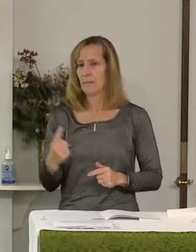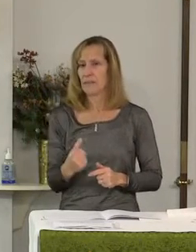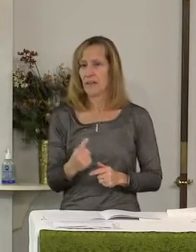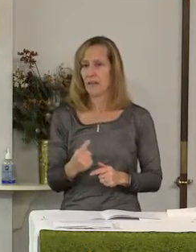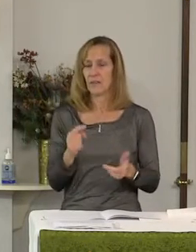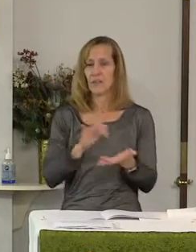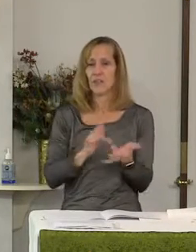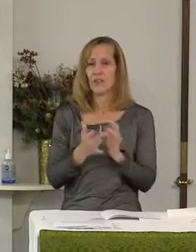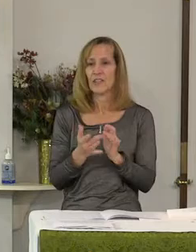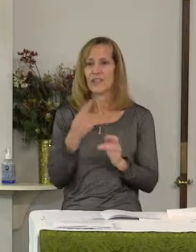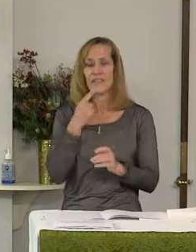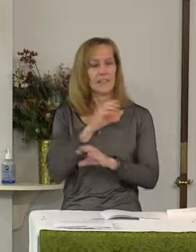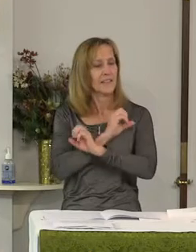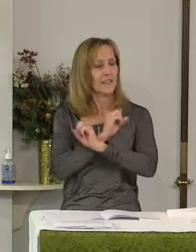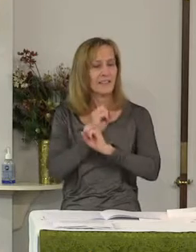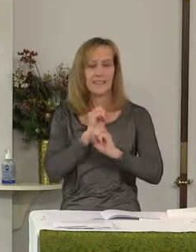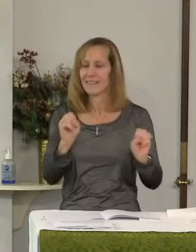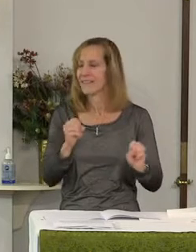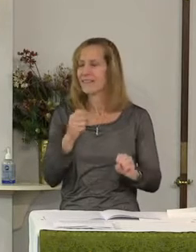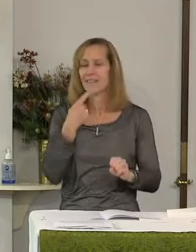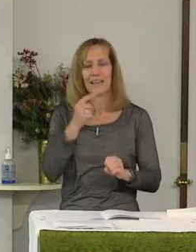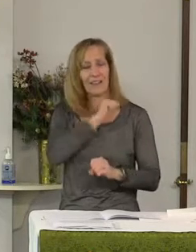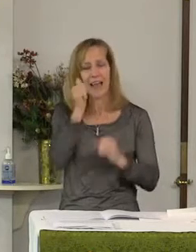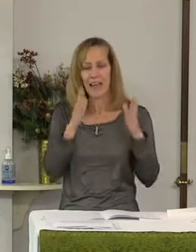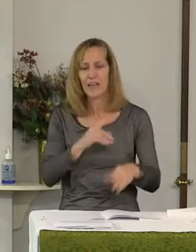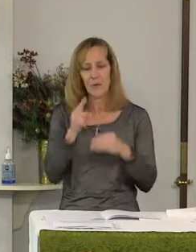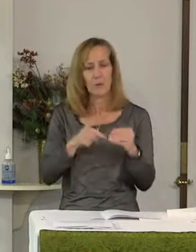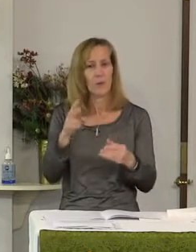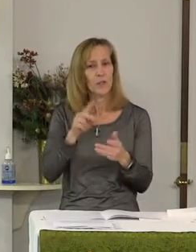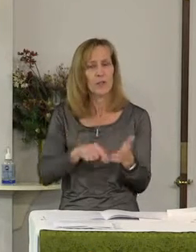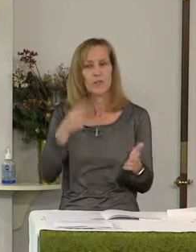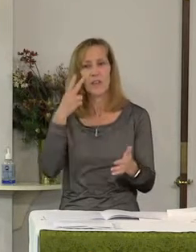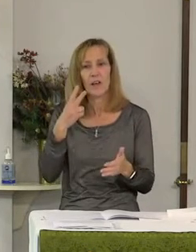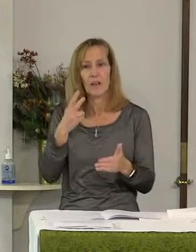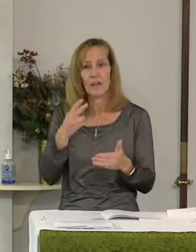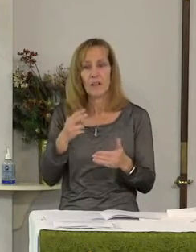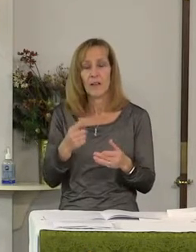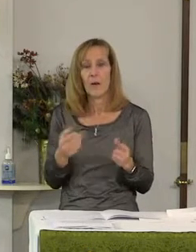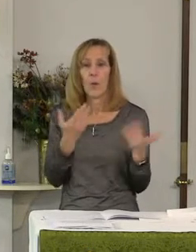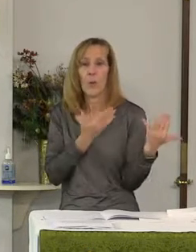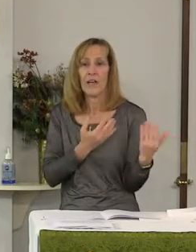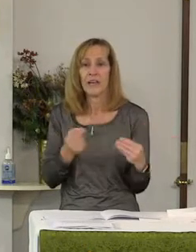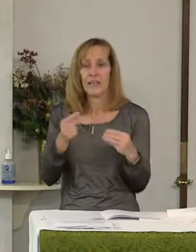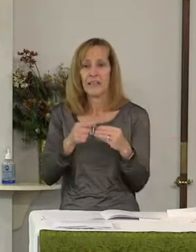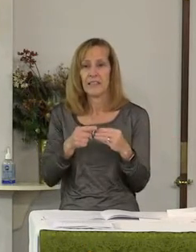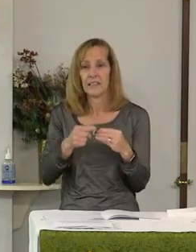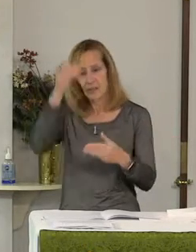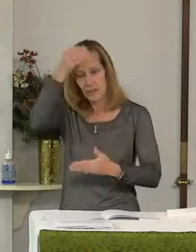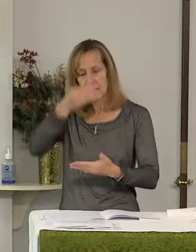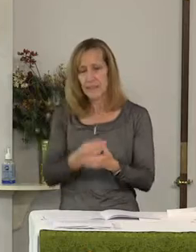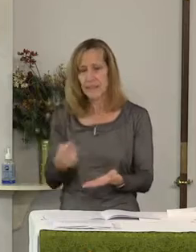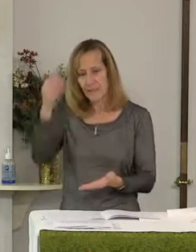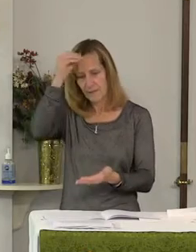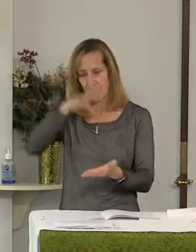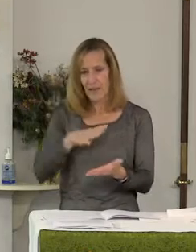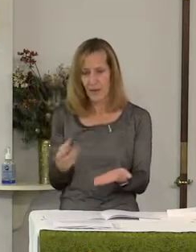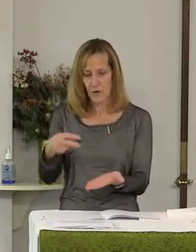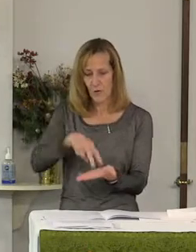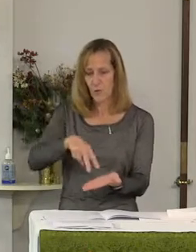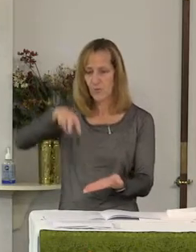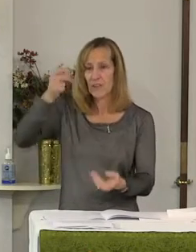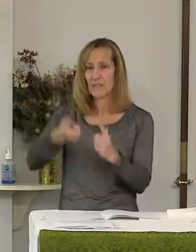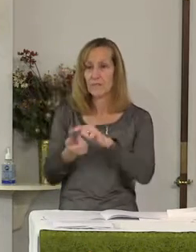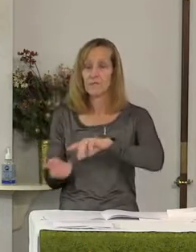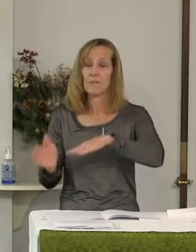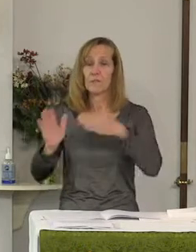he ordered them to tell no one about what they had seen until after the Son of Man had risen from the dead.